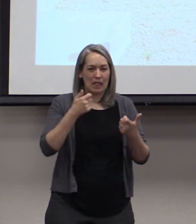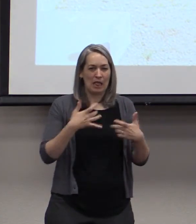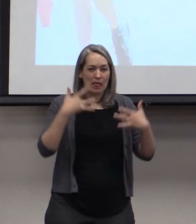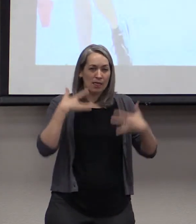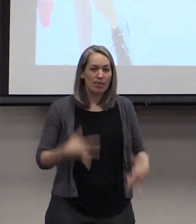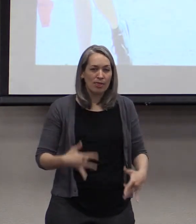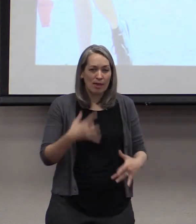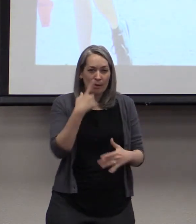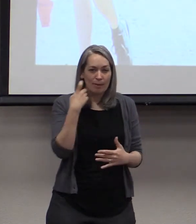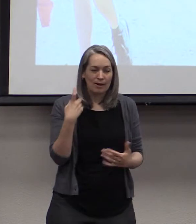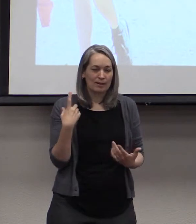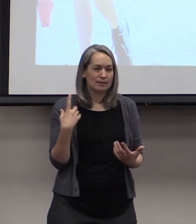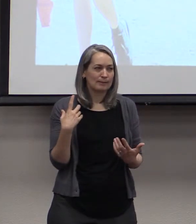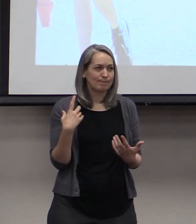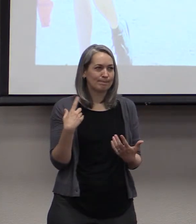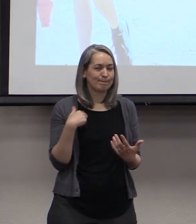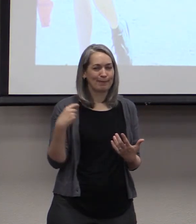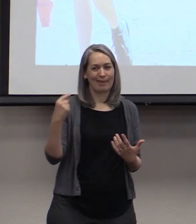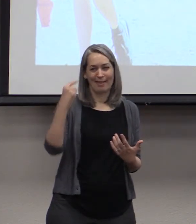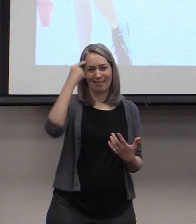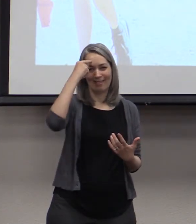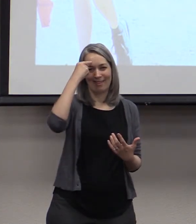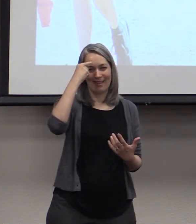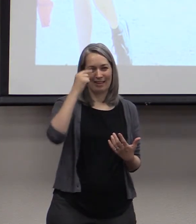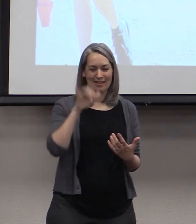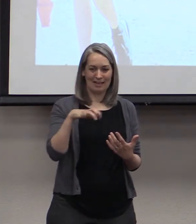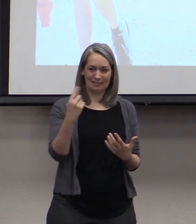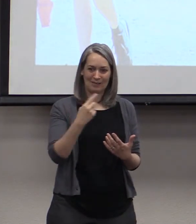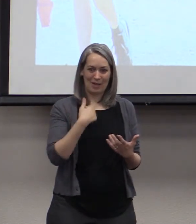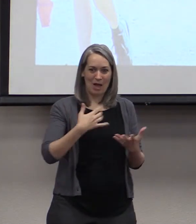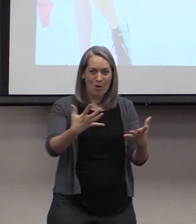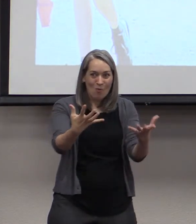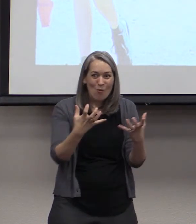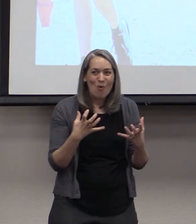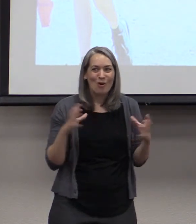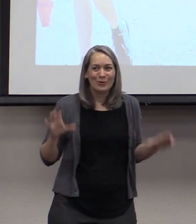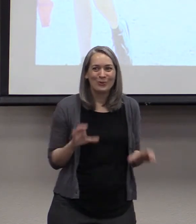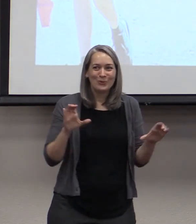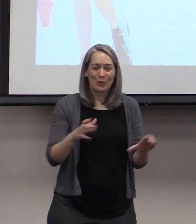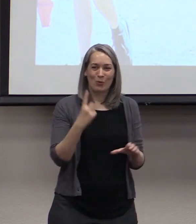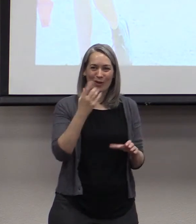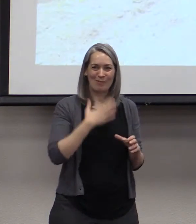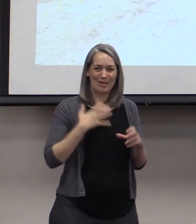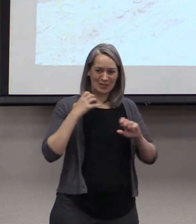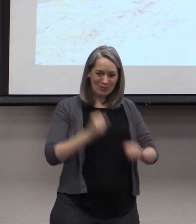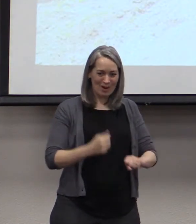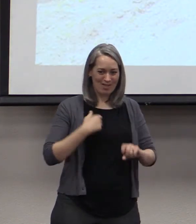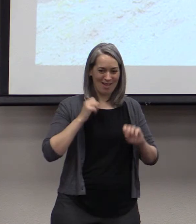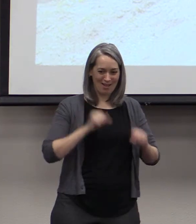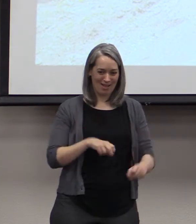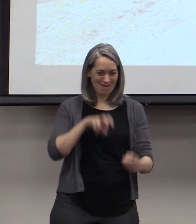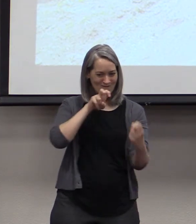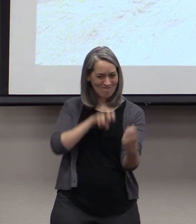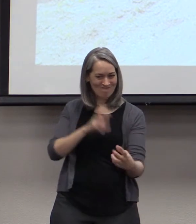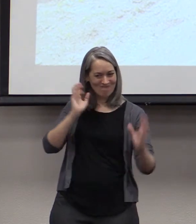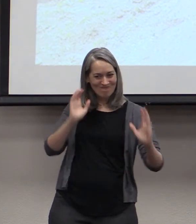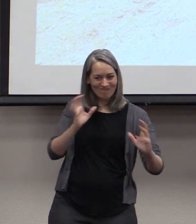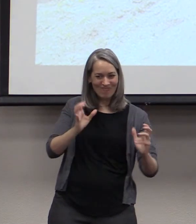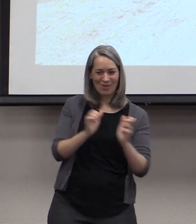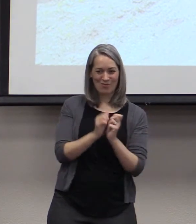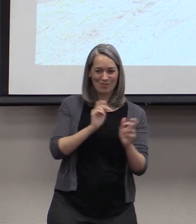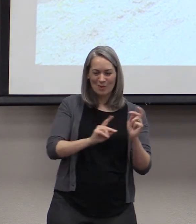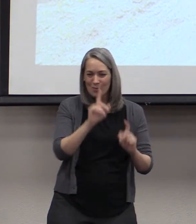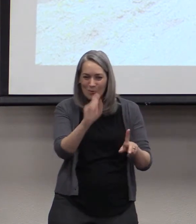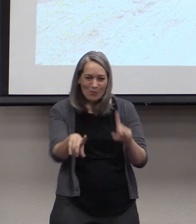times because I think that that's something I strive for, and I consider one of my strengths is being able to sit down and talk with people and converse and